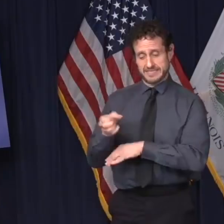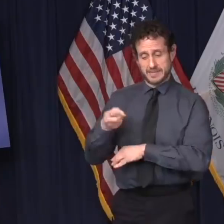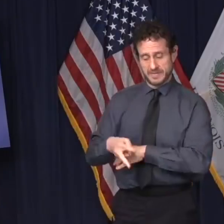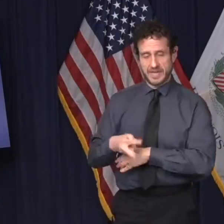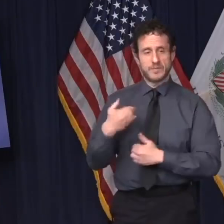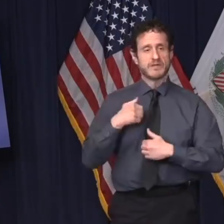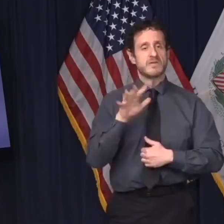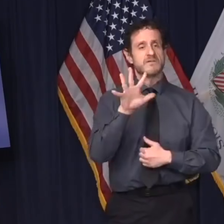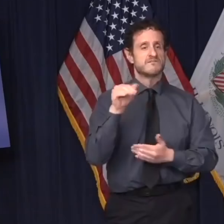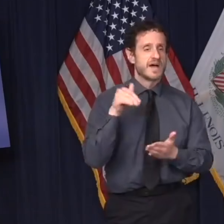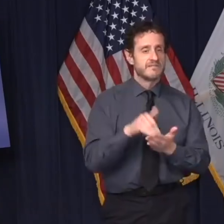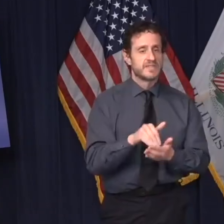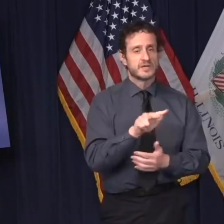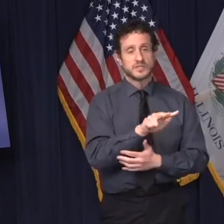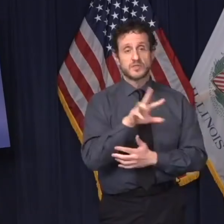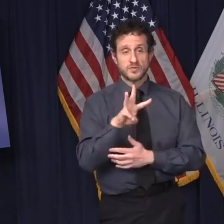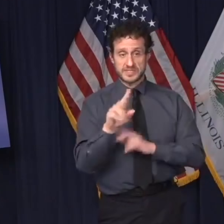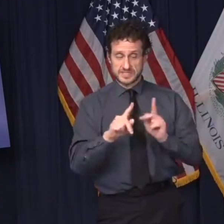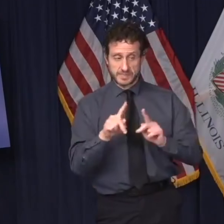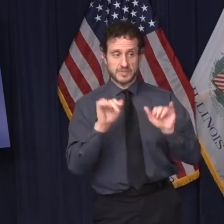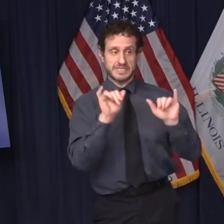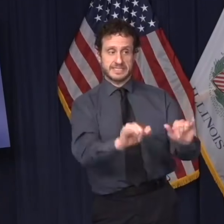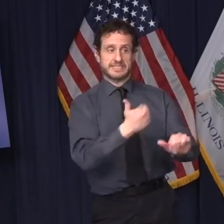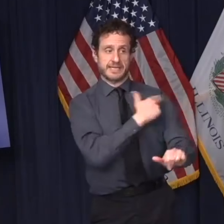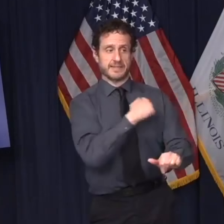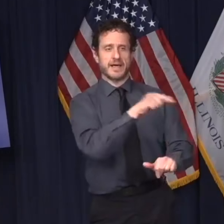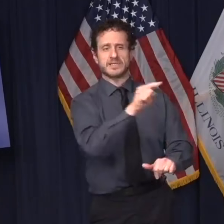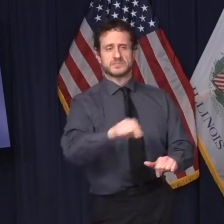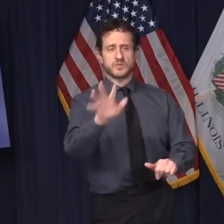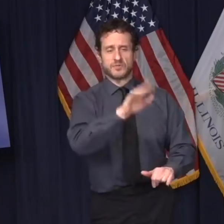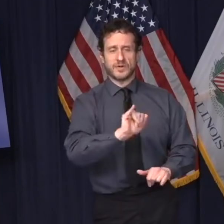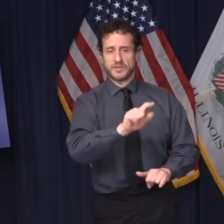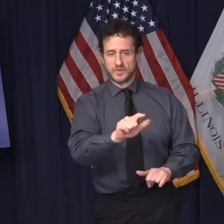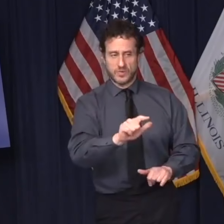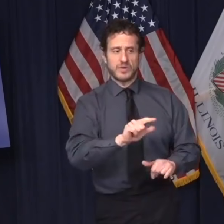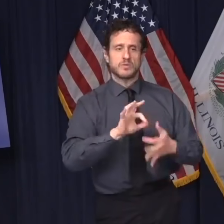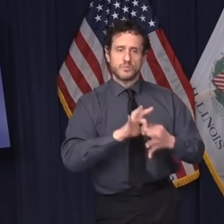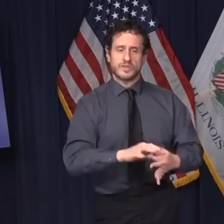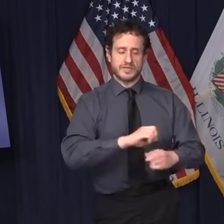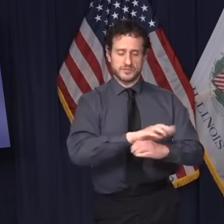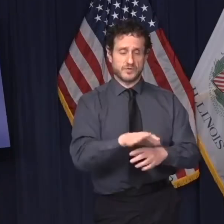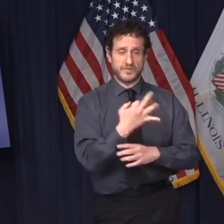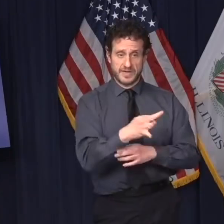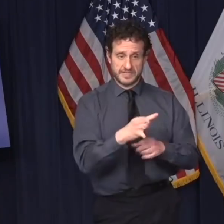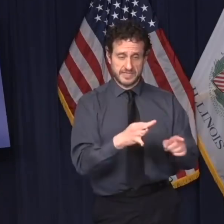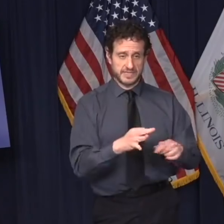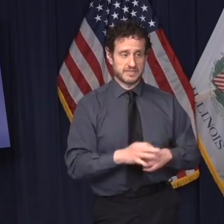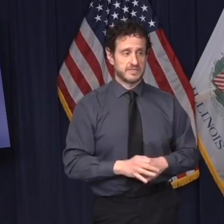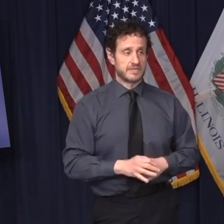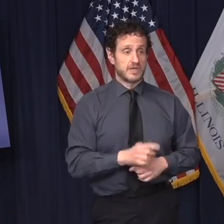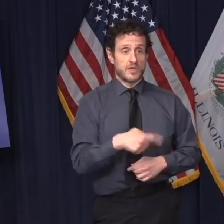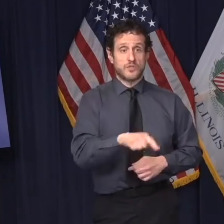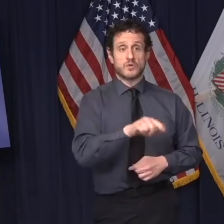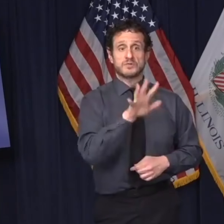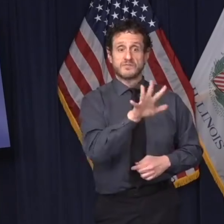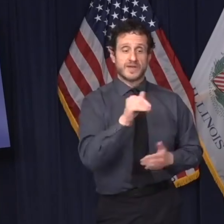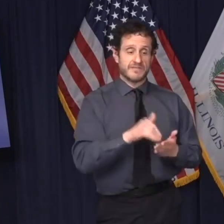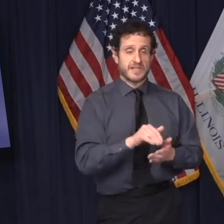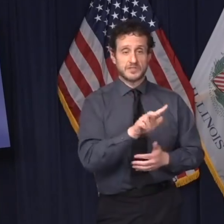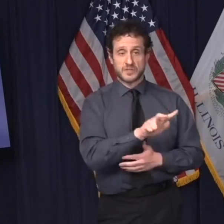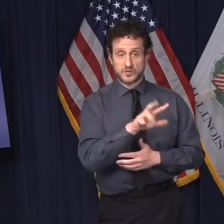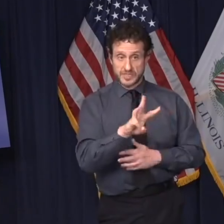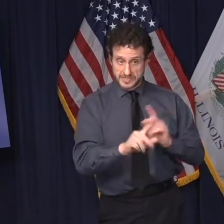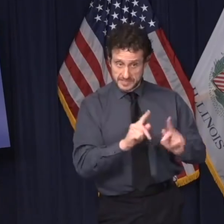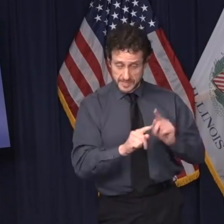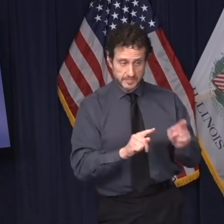5,036 people were in hospitals in Illinois for COVID-19. Of those 5,036,